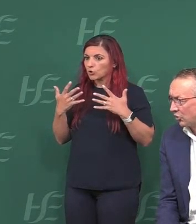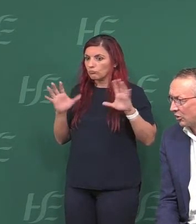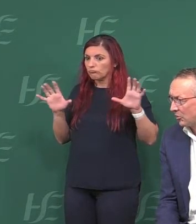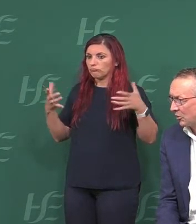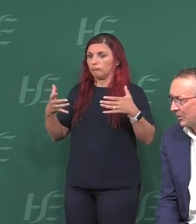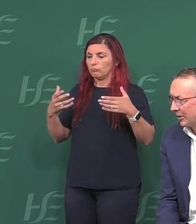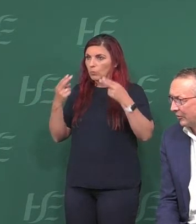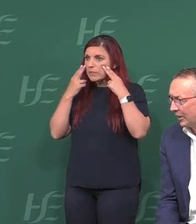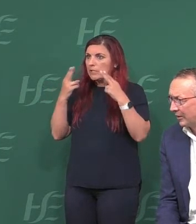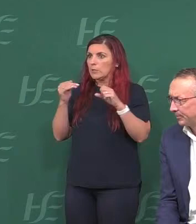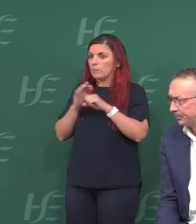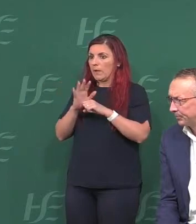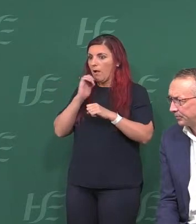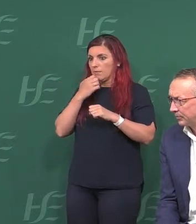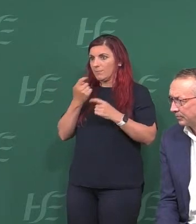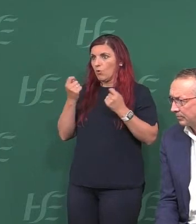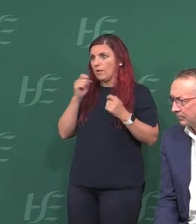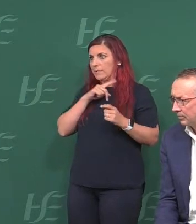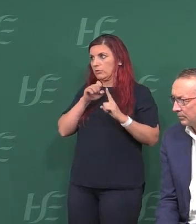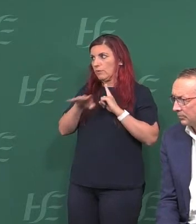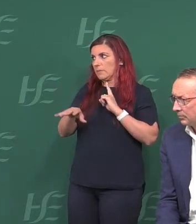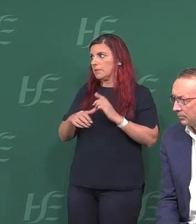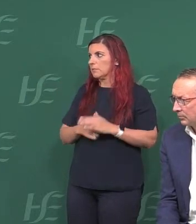the increased transmissibility of Delta.